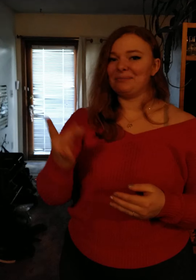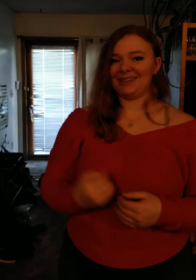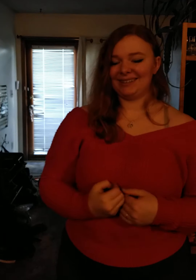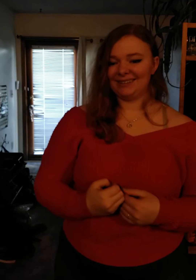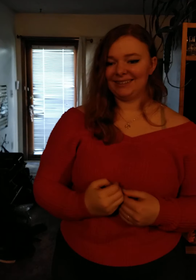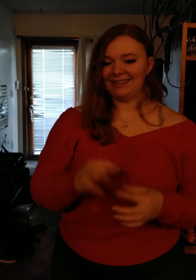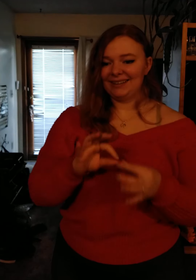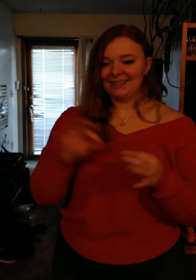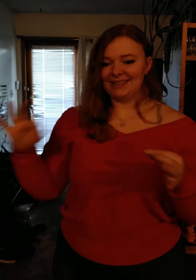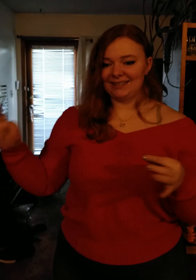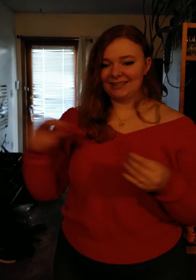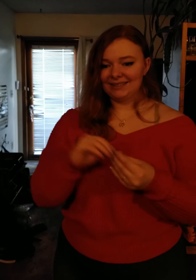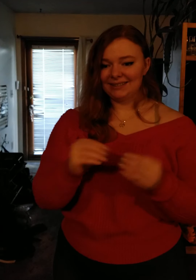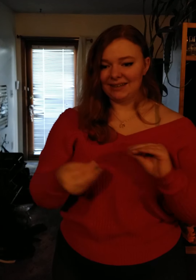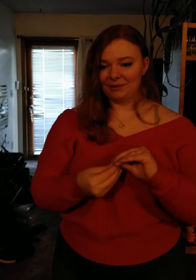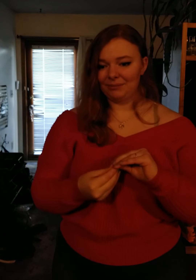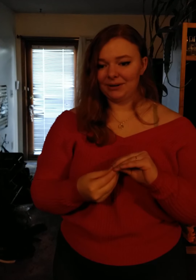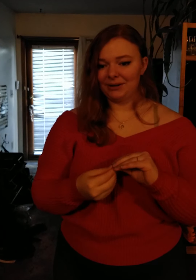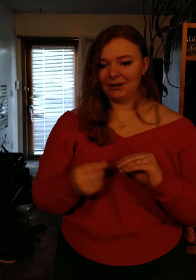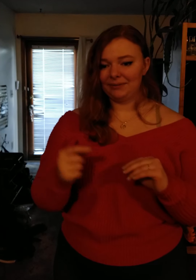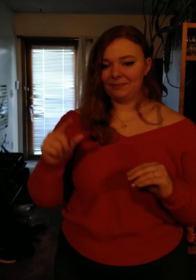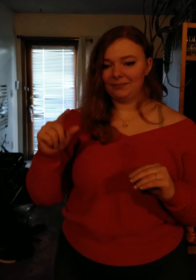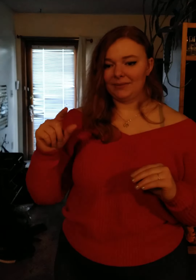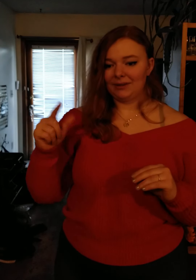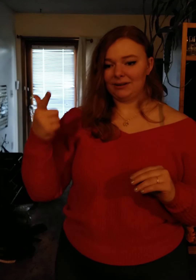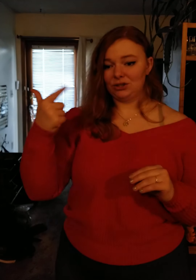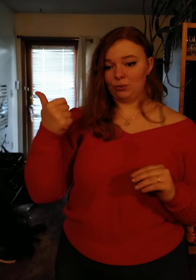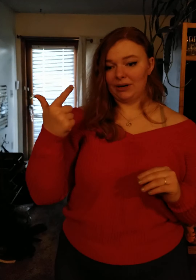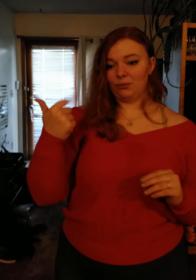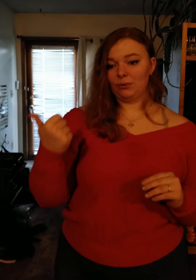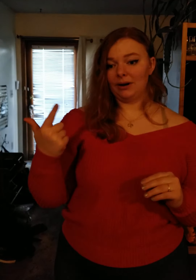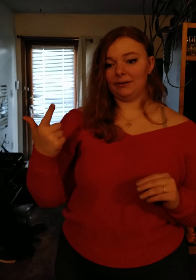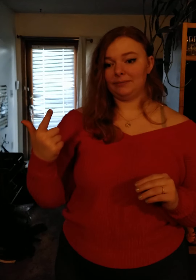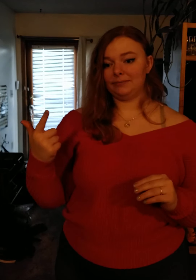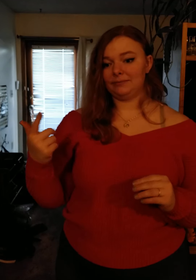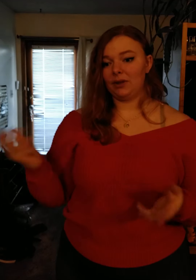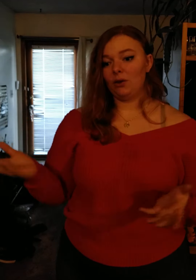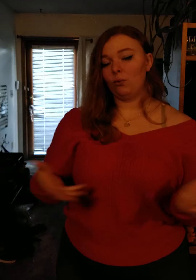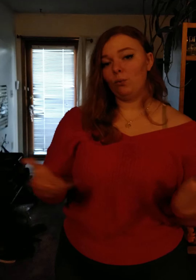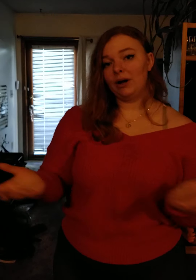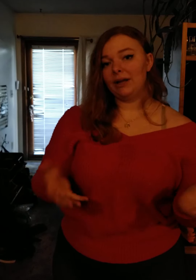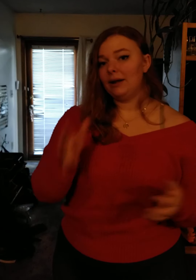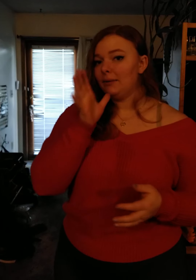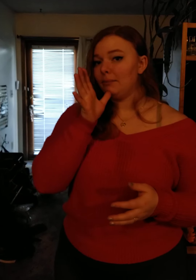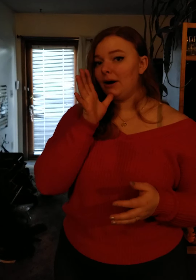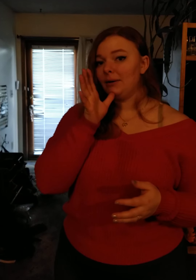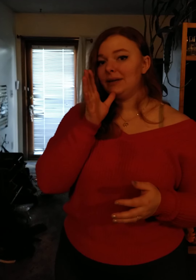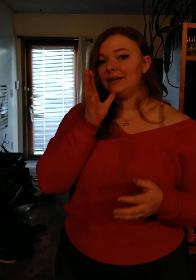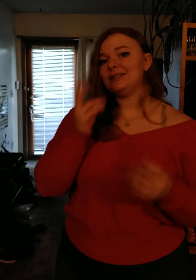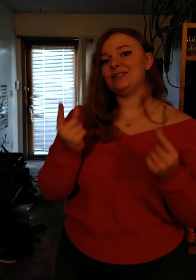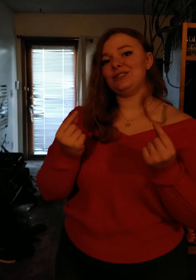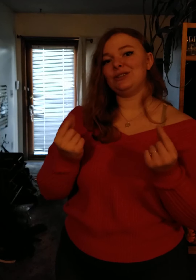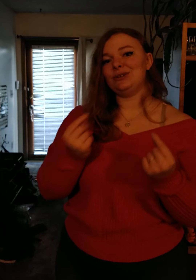Sentence number 21. What mommies do